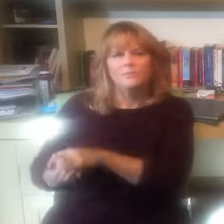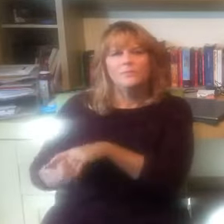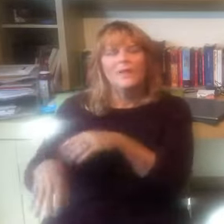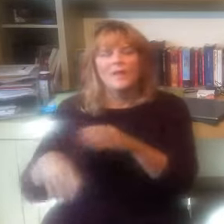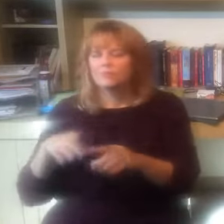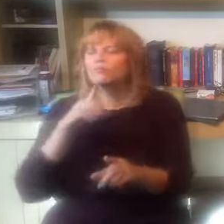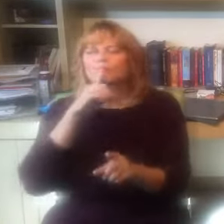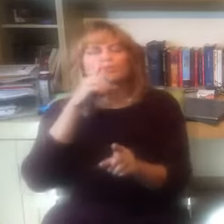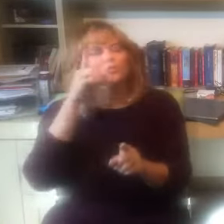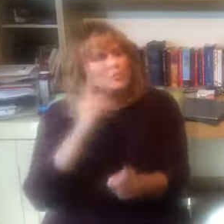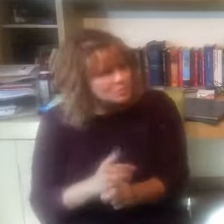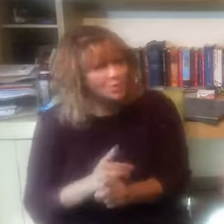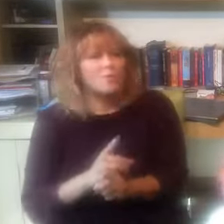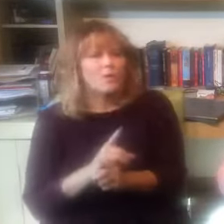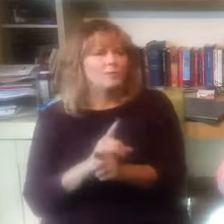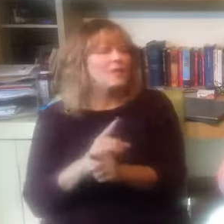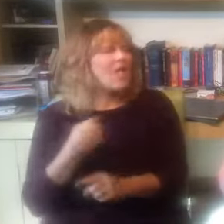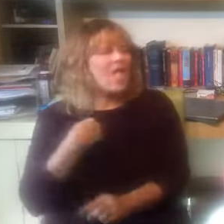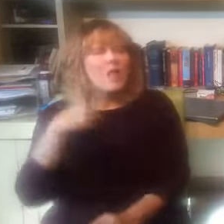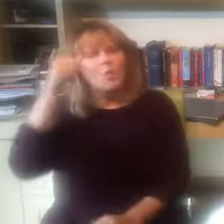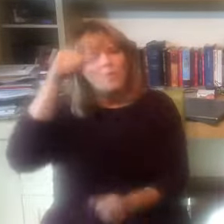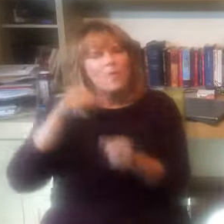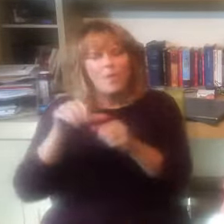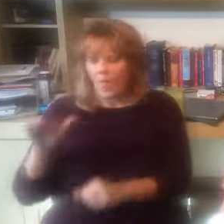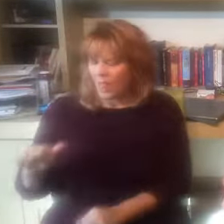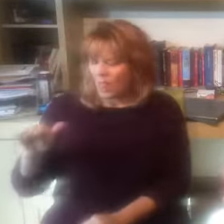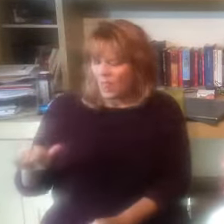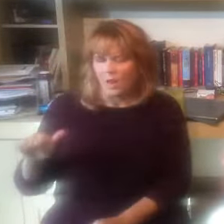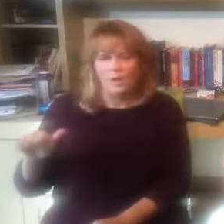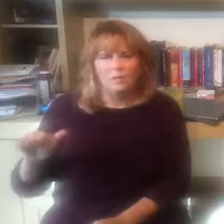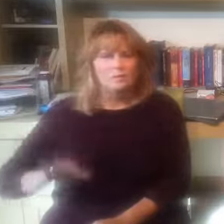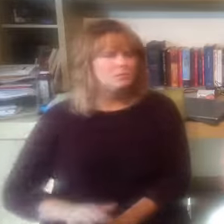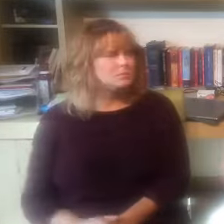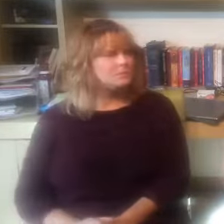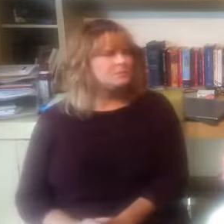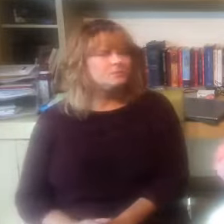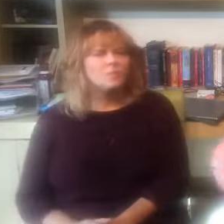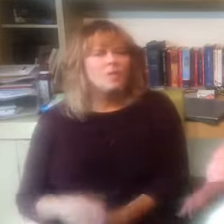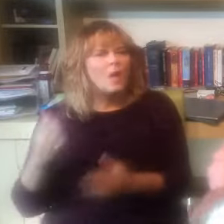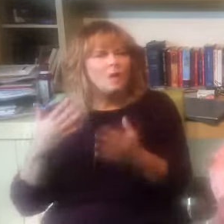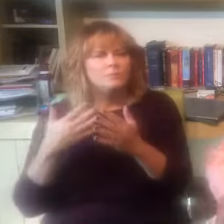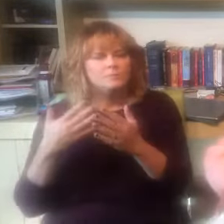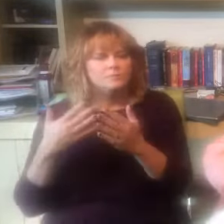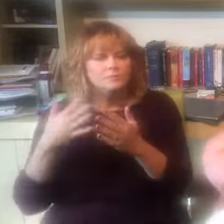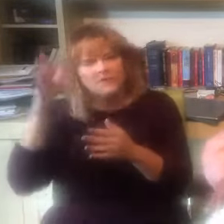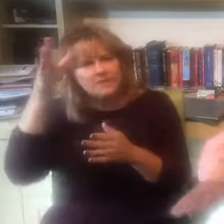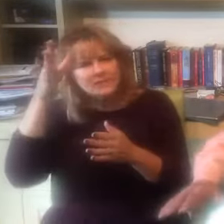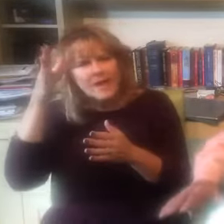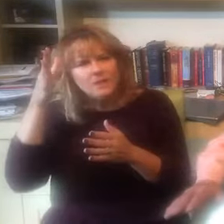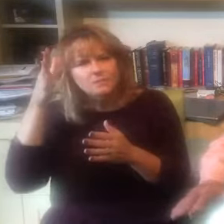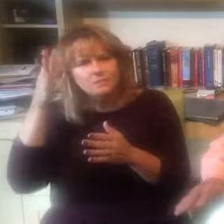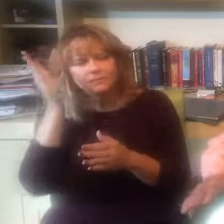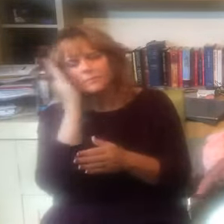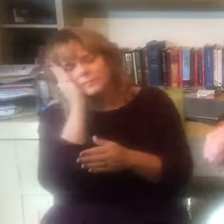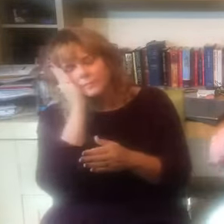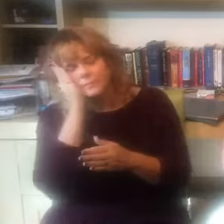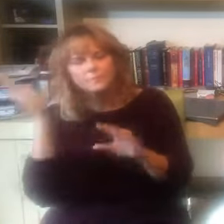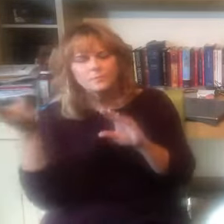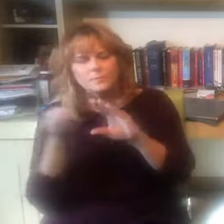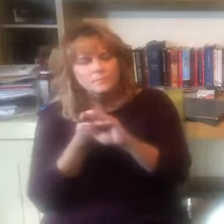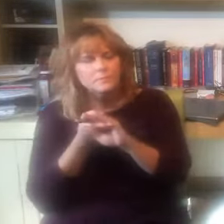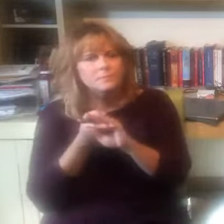was so right. I remember when I was a little boy, he used to, whenever he went to bed or if he took a nap during the day,